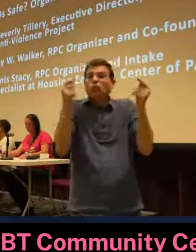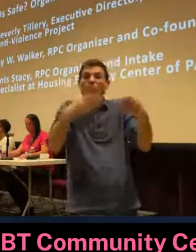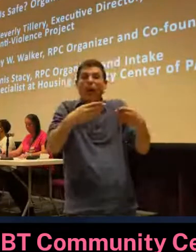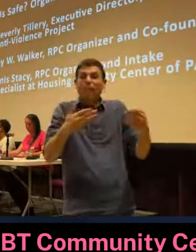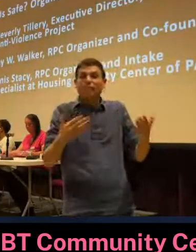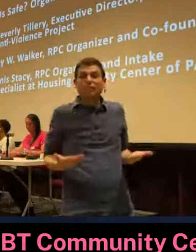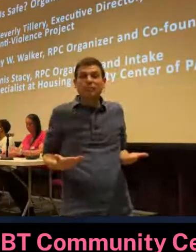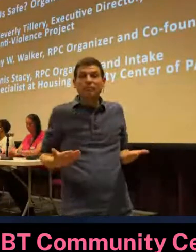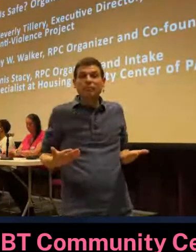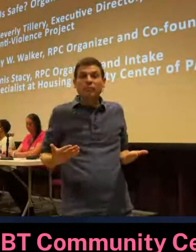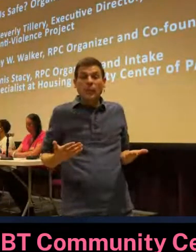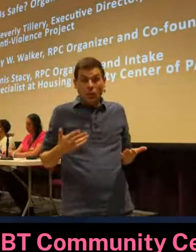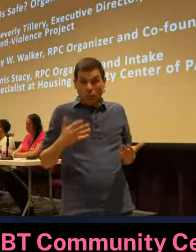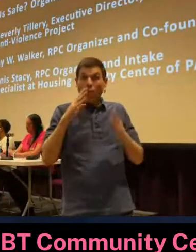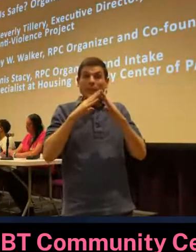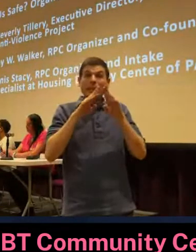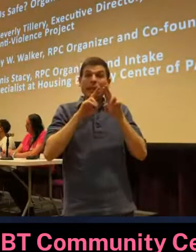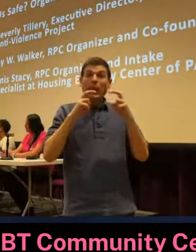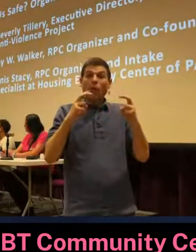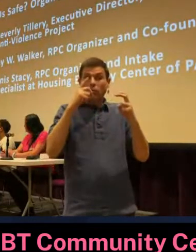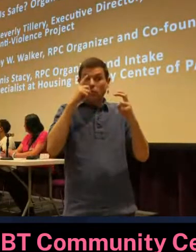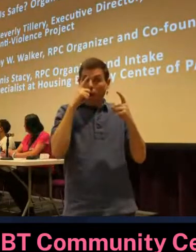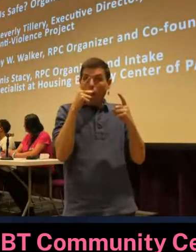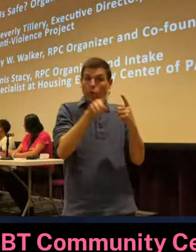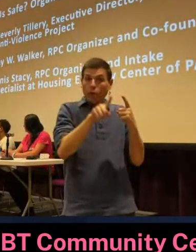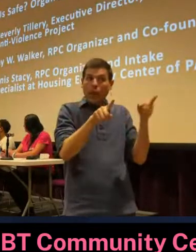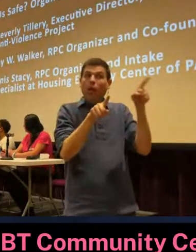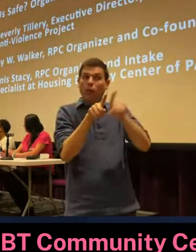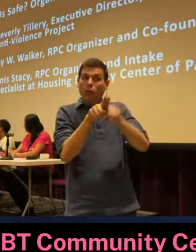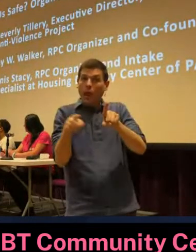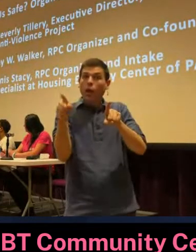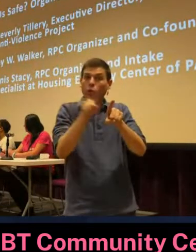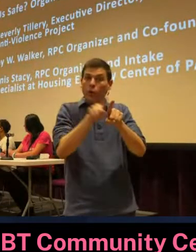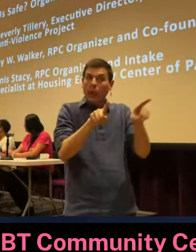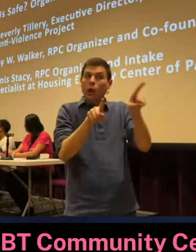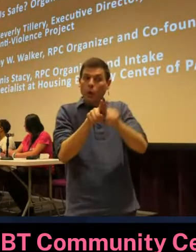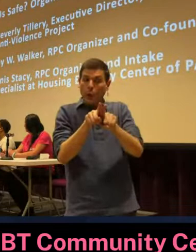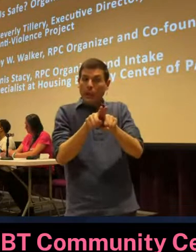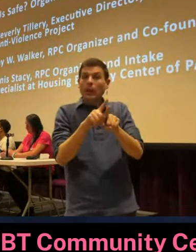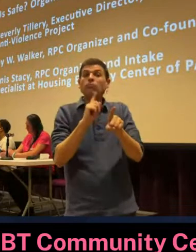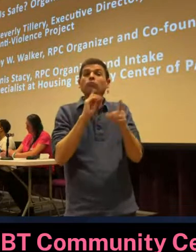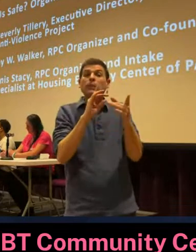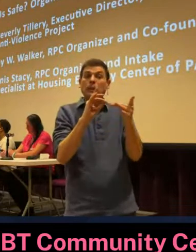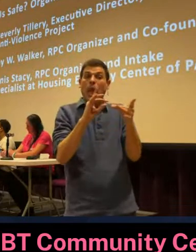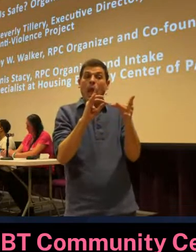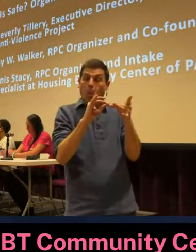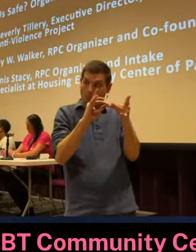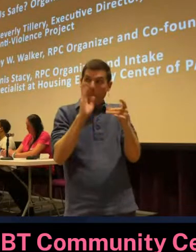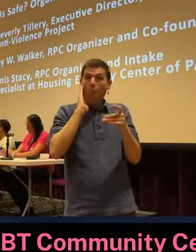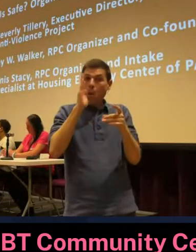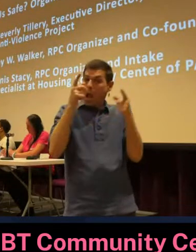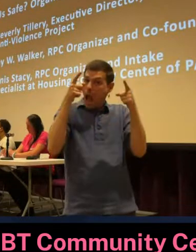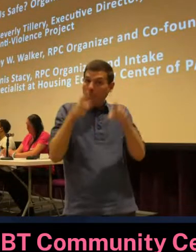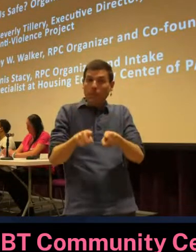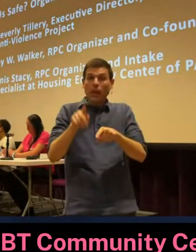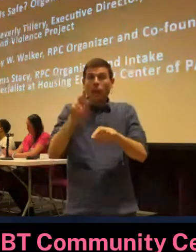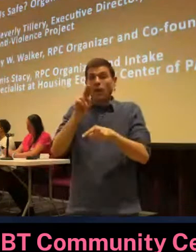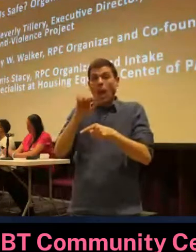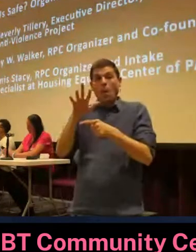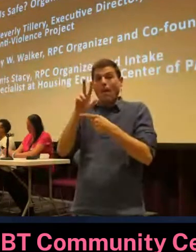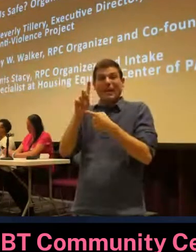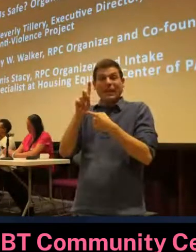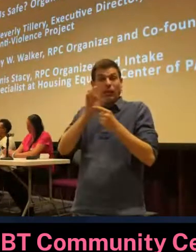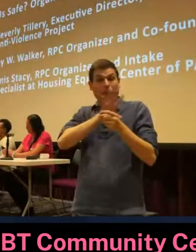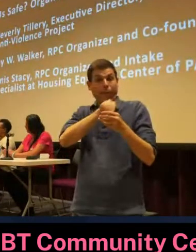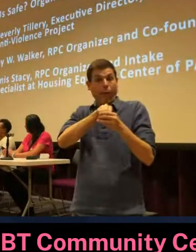agreements across the board from City Council that this hearing is going to go on regardless of whether or not the NYPD pulls